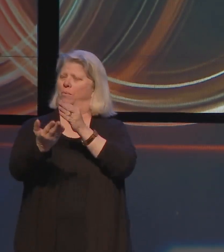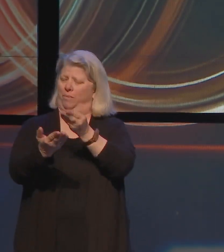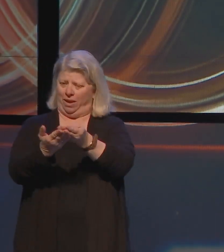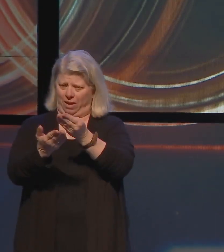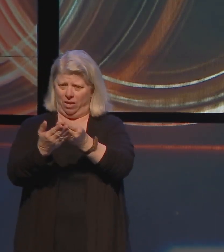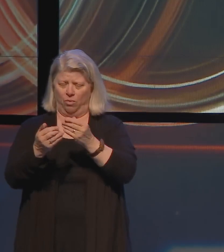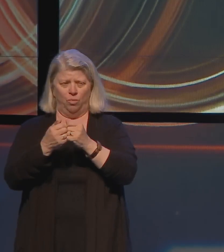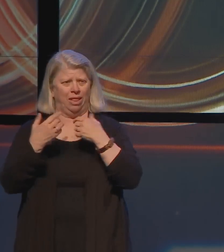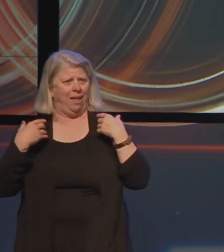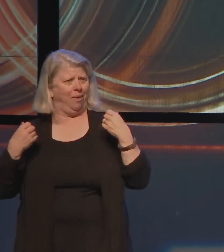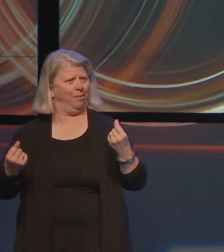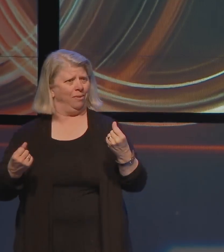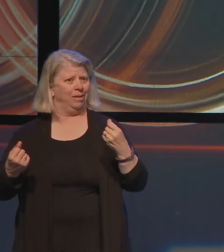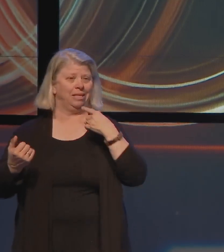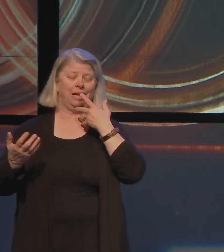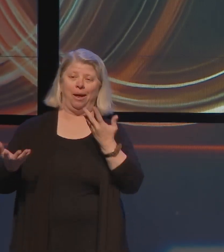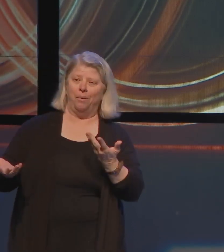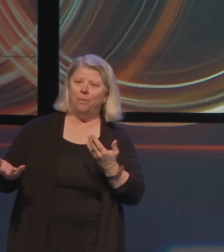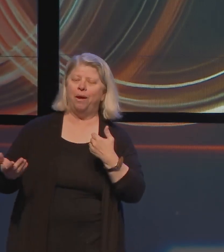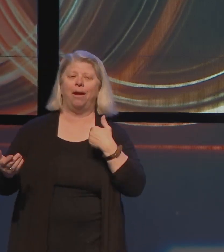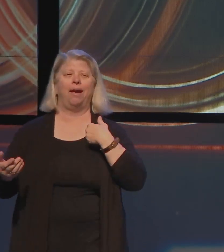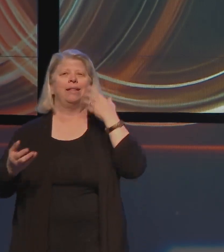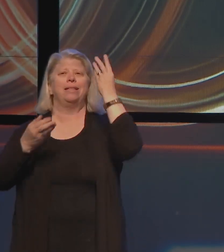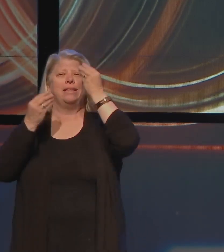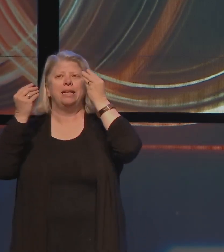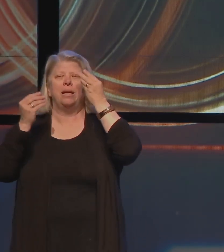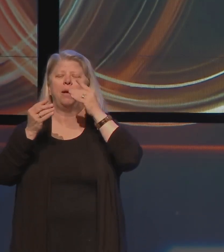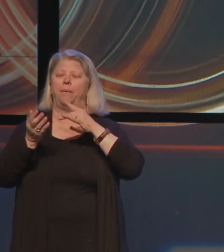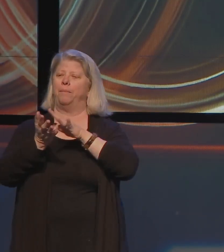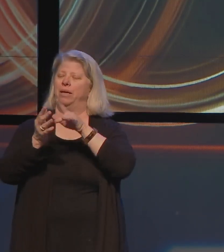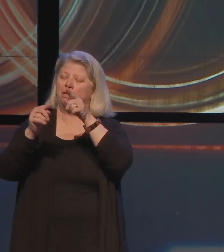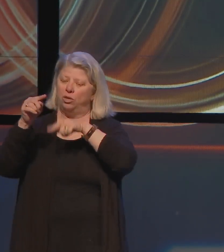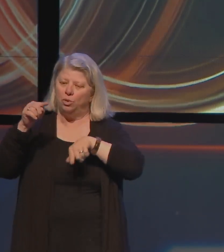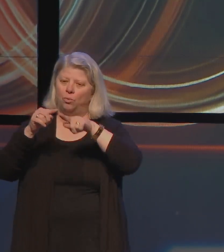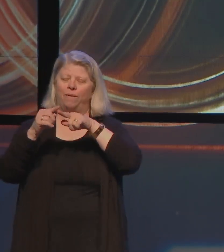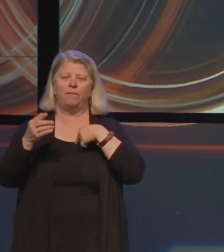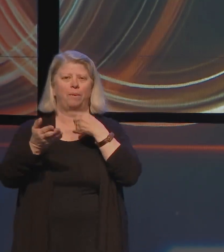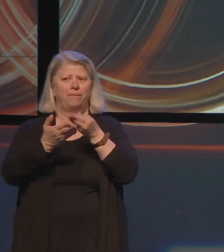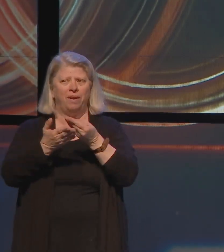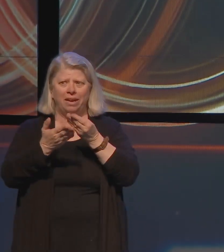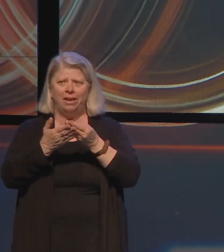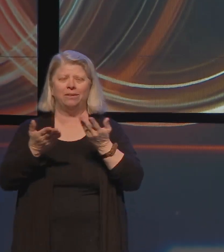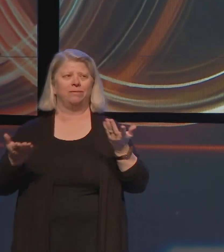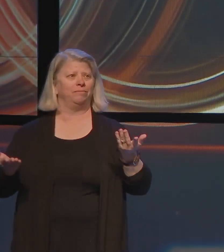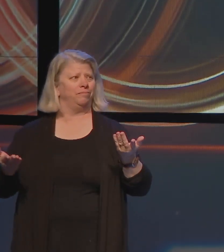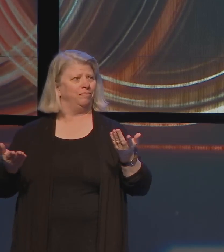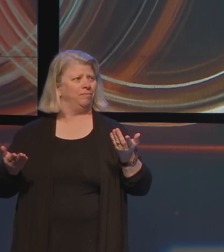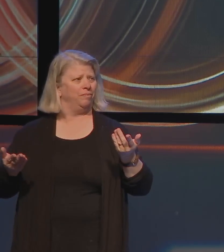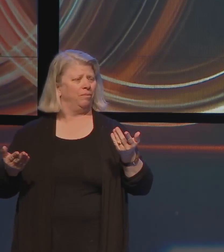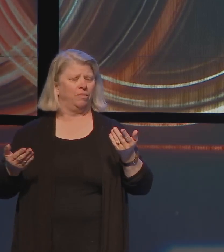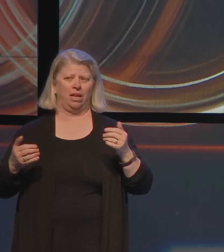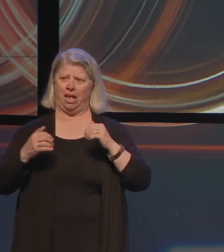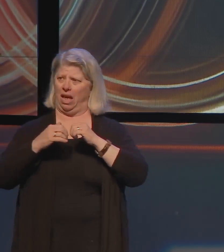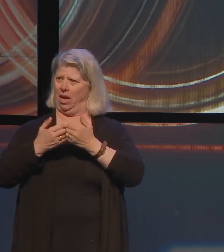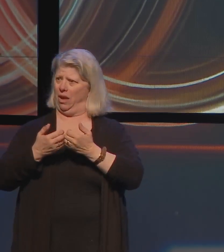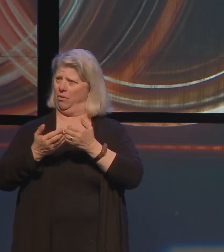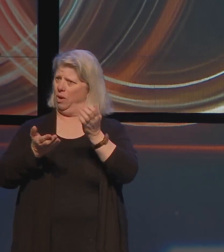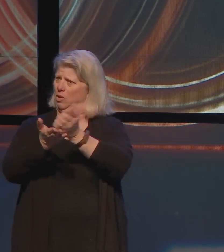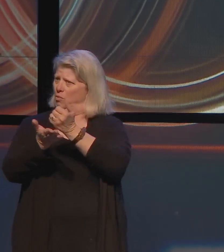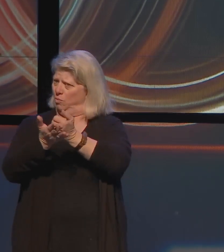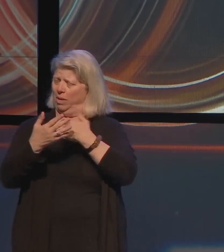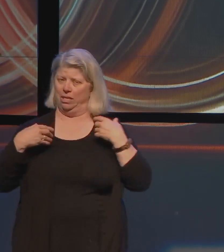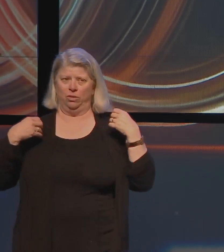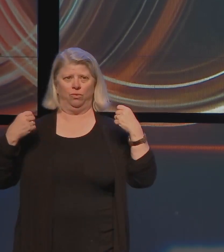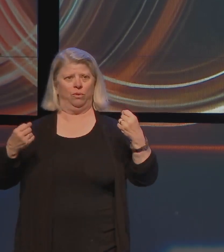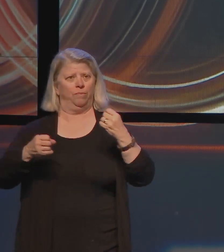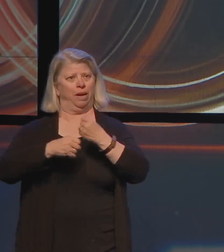with health, right? Well, you say, okay, I'm gonna think about a medicine wheel for my finances. And what is it? How do I use my strength